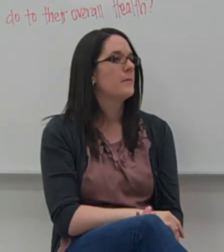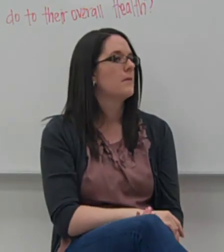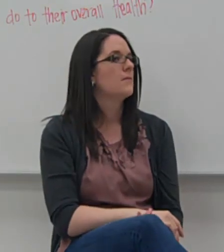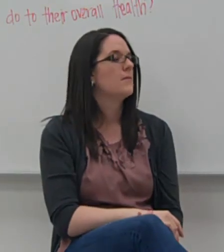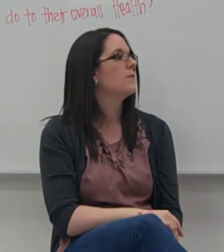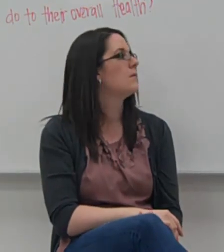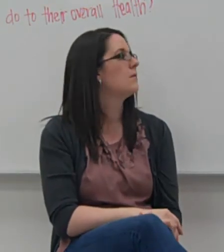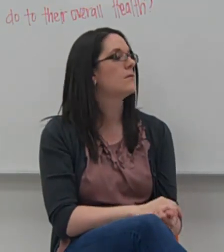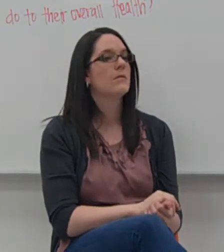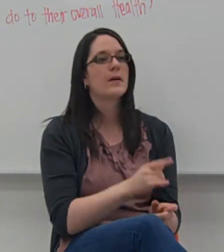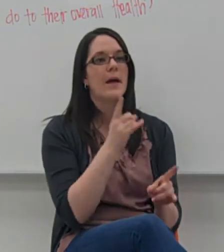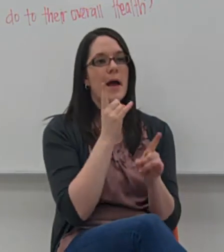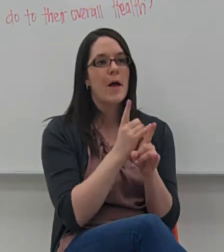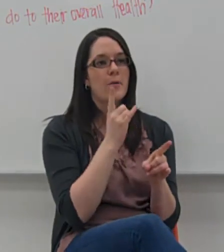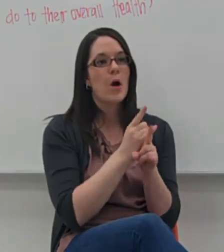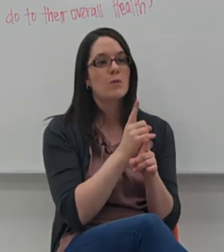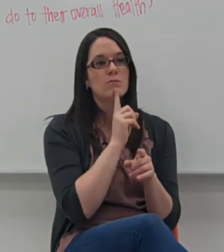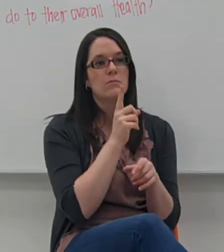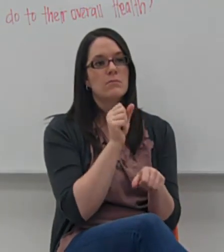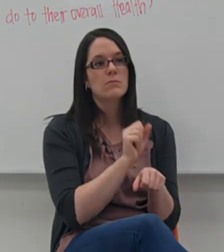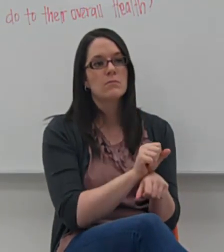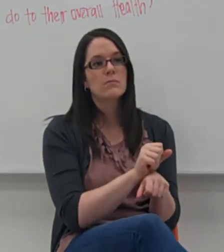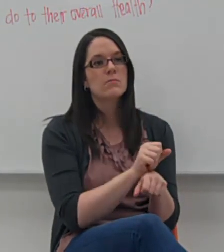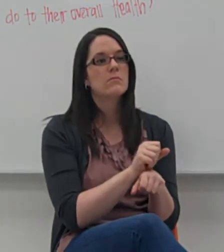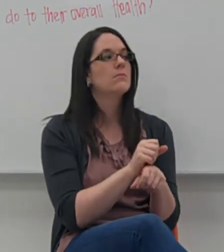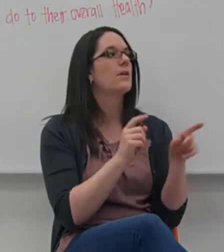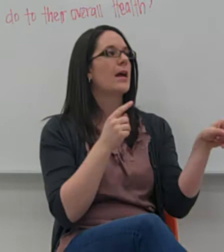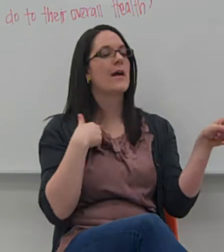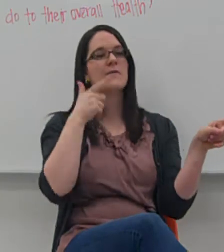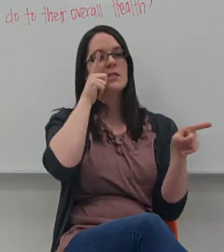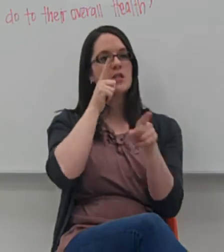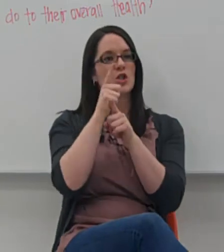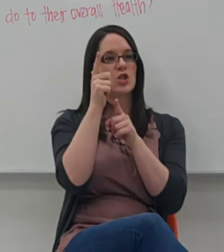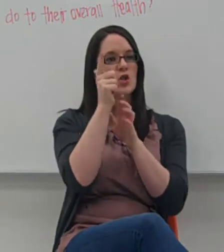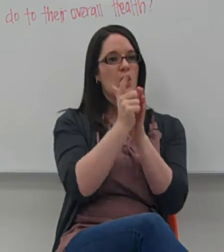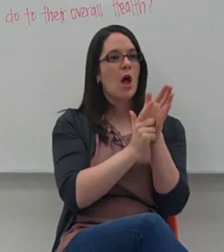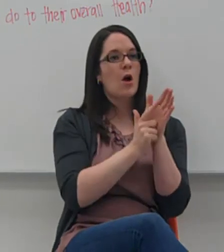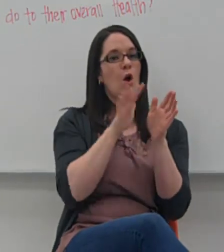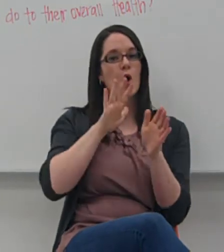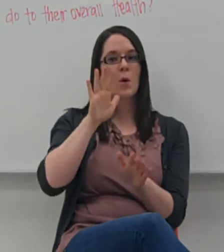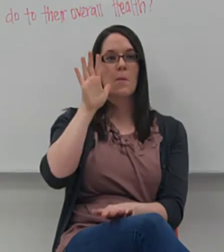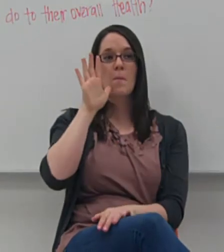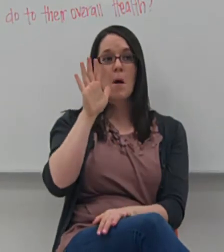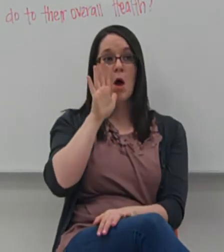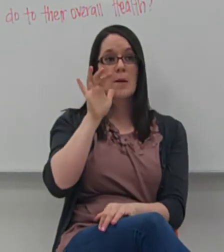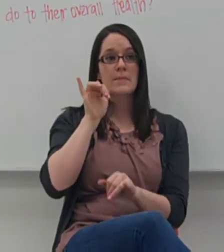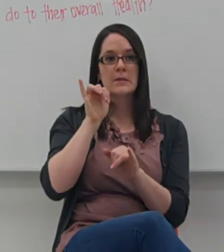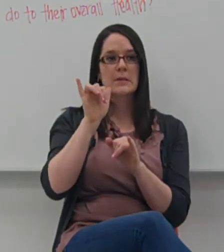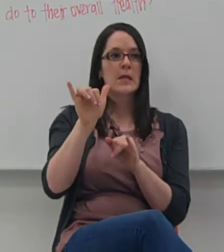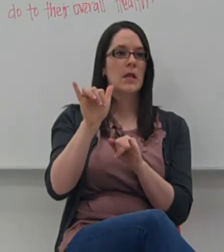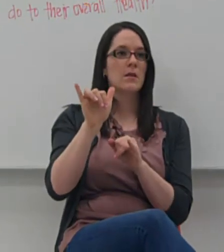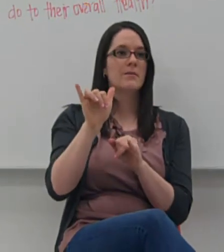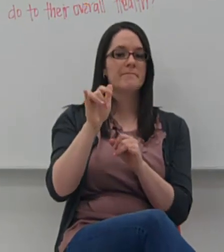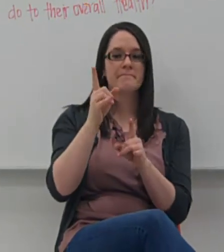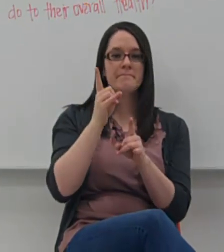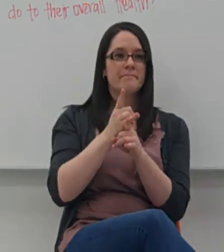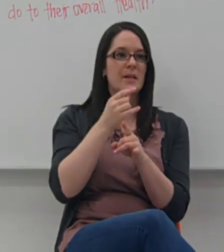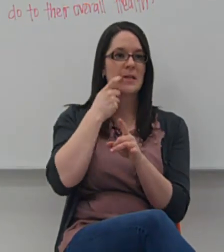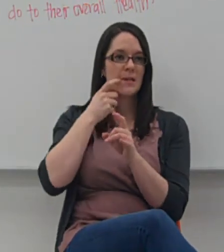Anyway, alcohol, definitely. I have a sister-in-law that her mom still is, unfortunately, an alcoholic. And